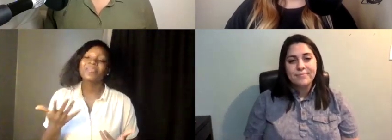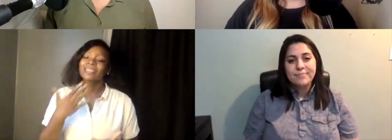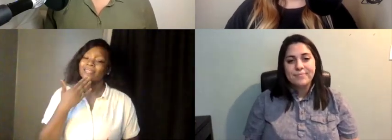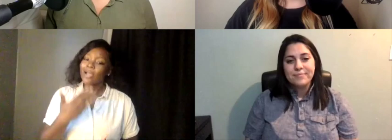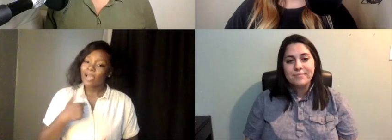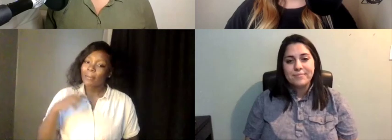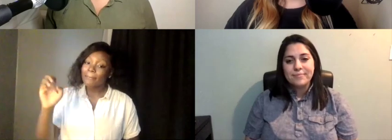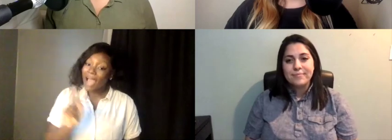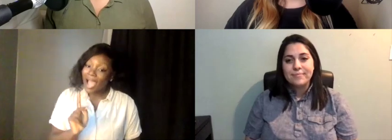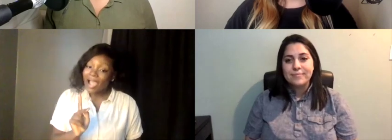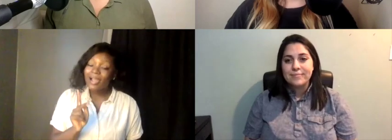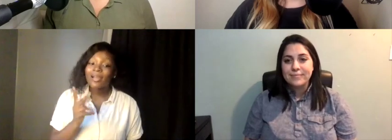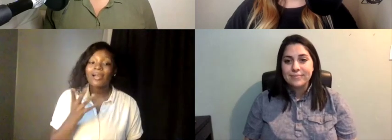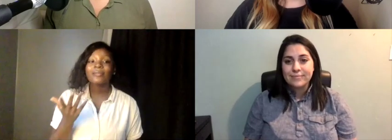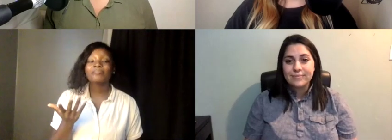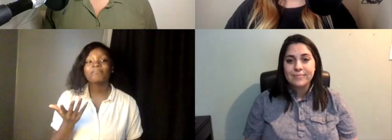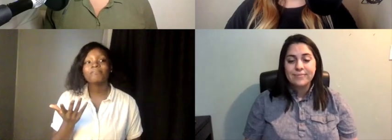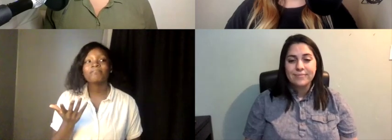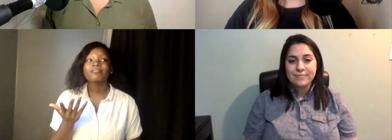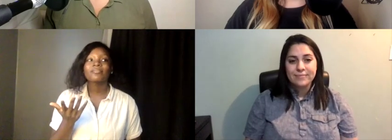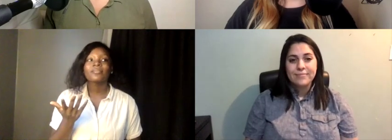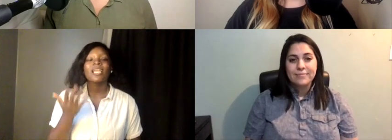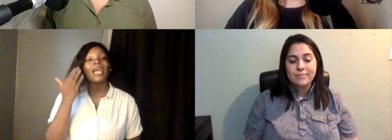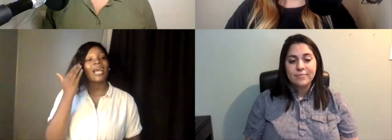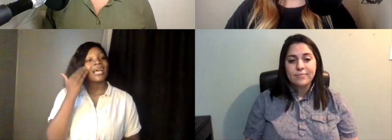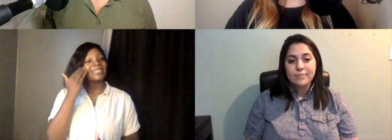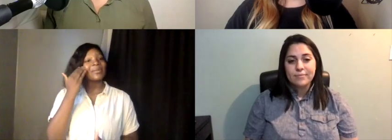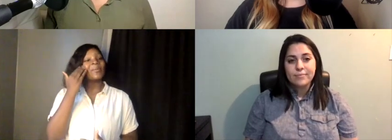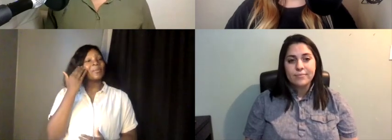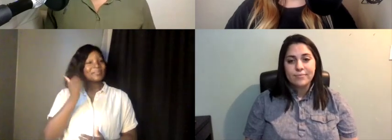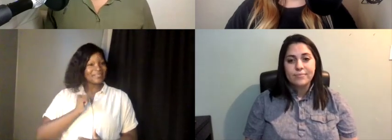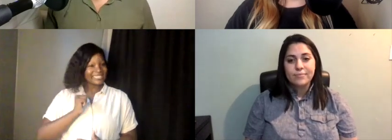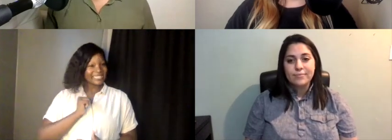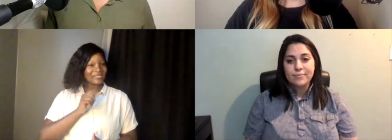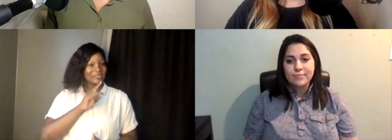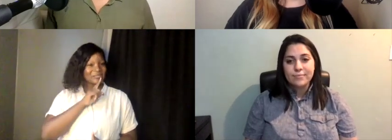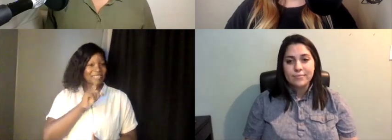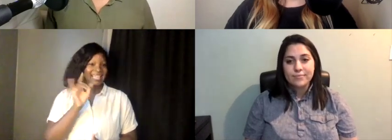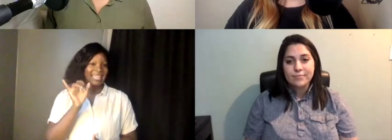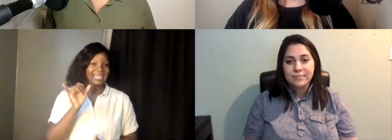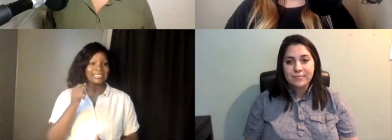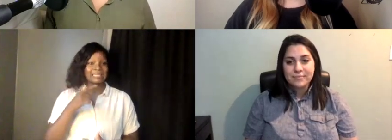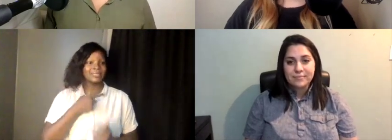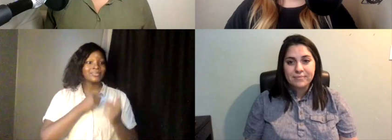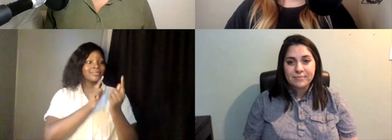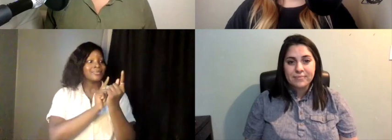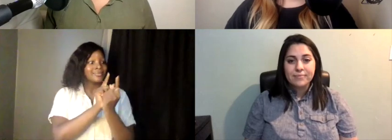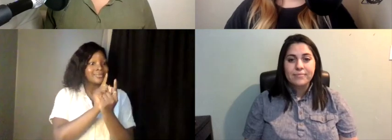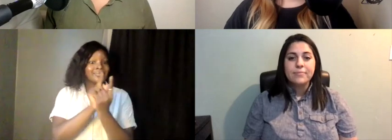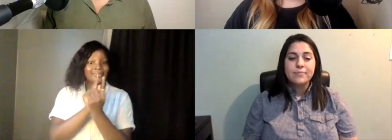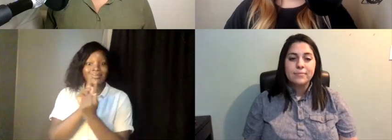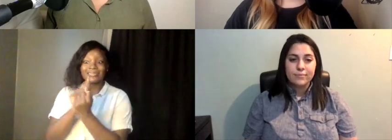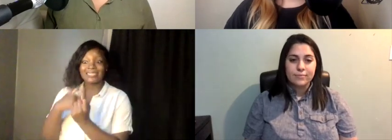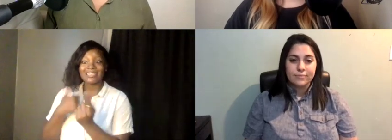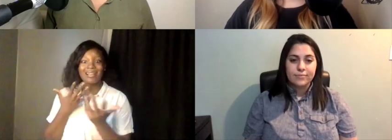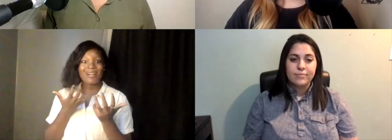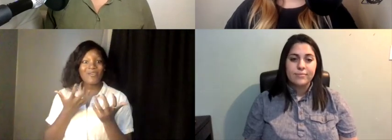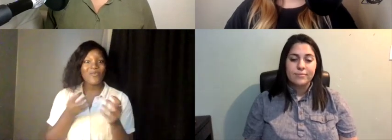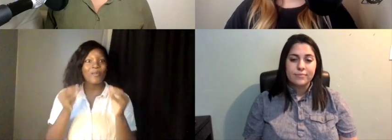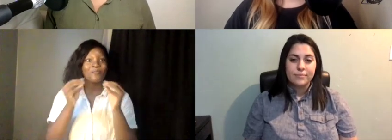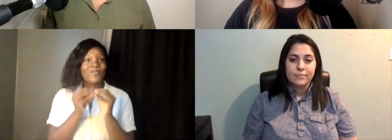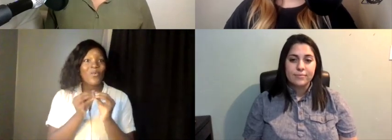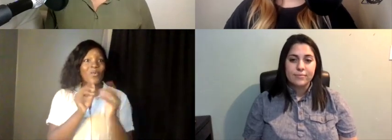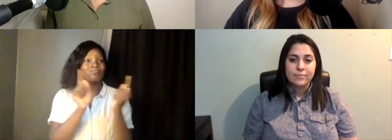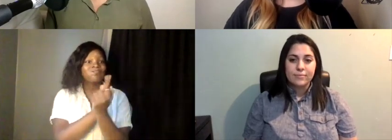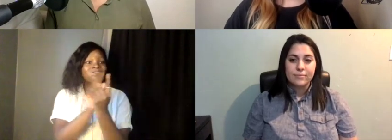I will say I was definitely like interaction deprived, I'd say. Mm. Being back just even